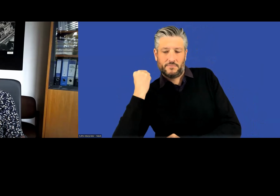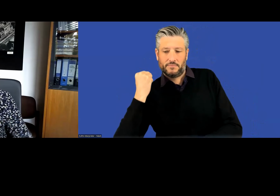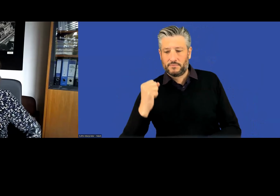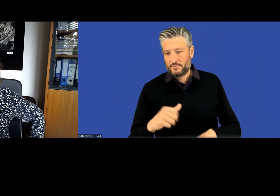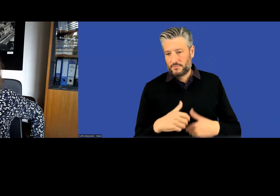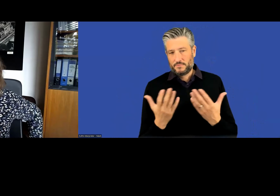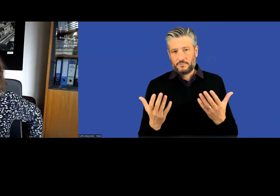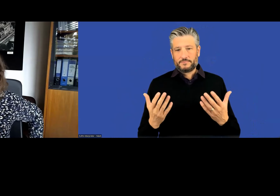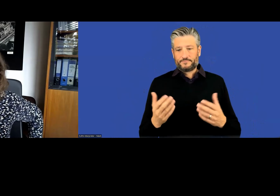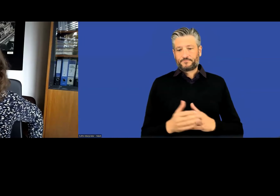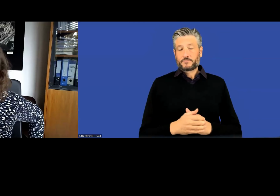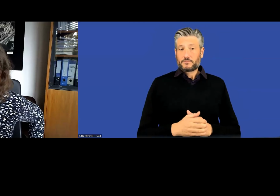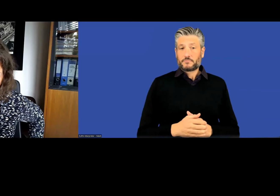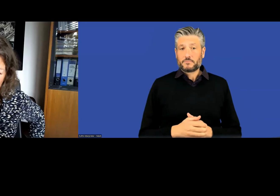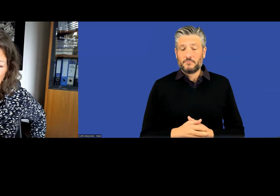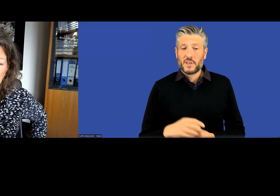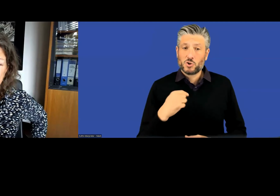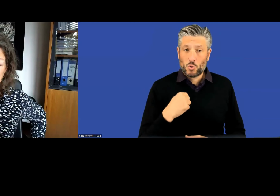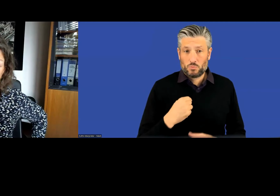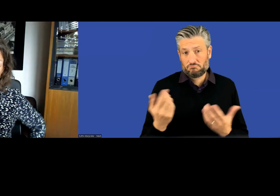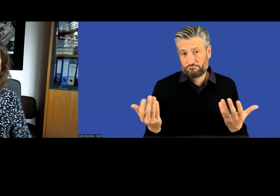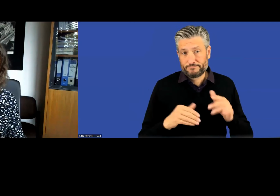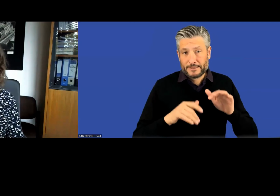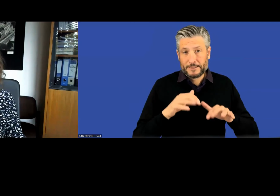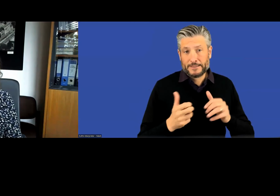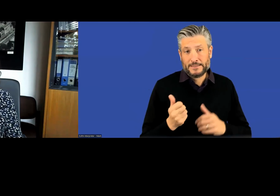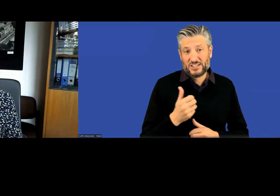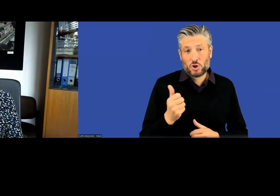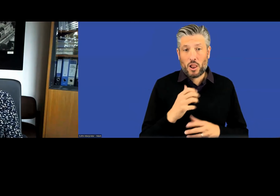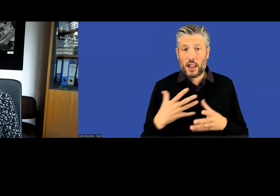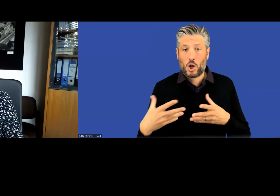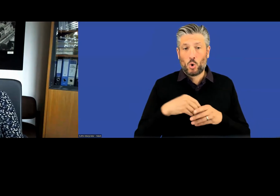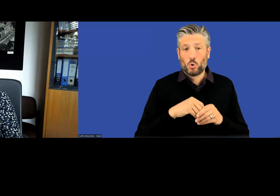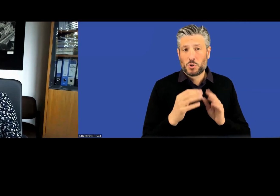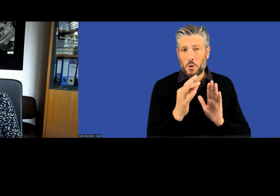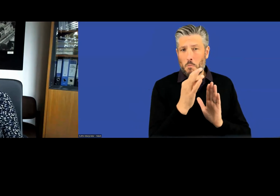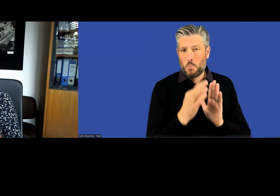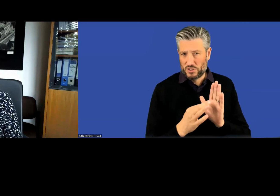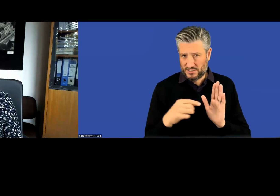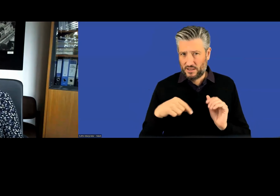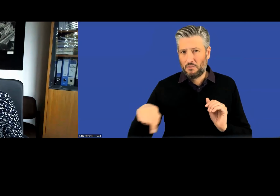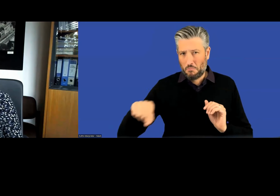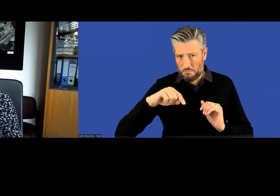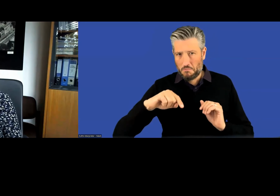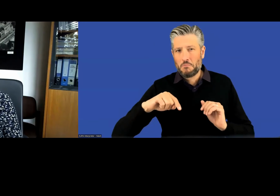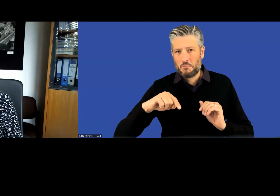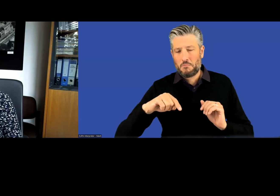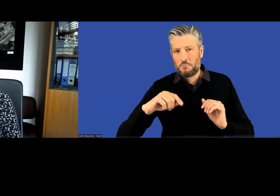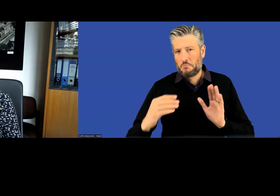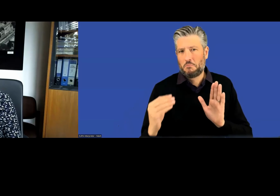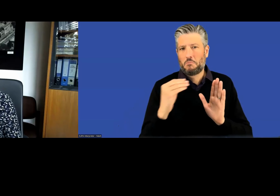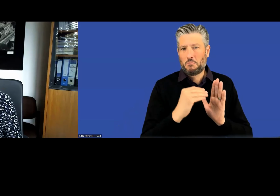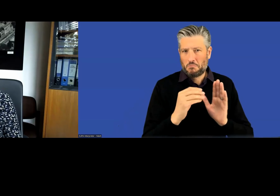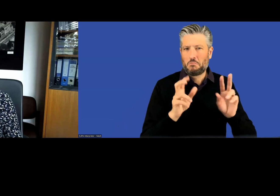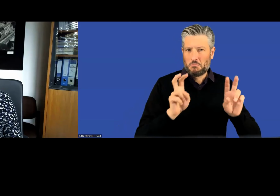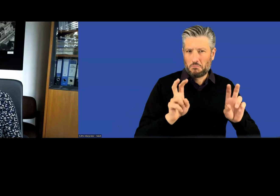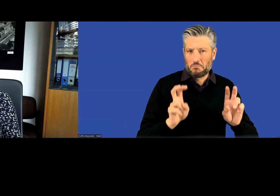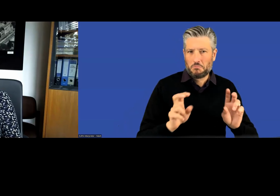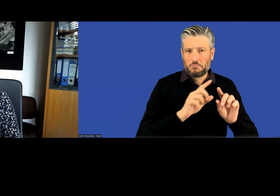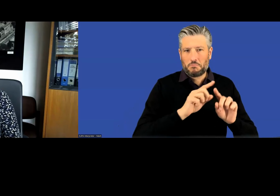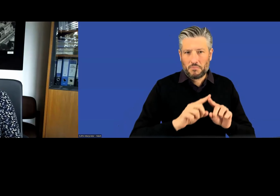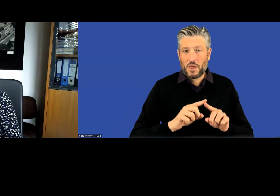So you could say that's part of our digital inclusion policy. And digital inclusion really being the effort to ensure that everyone can contribute to